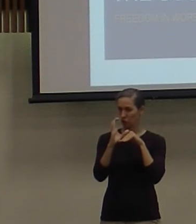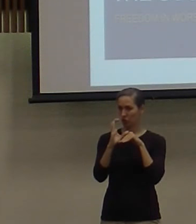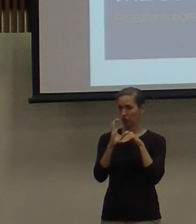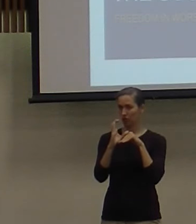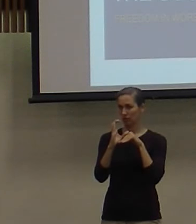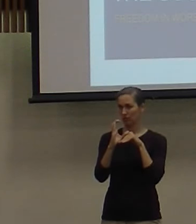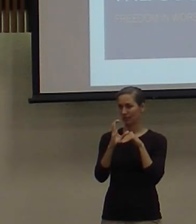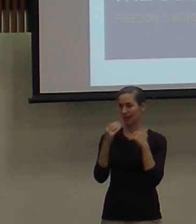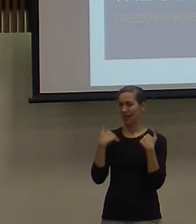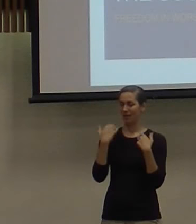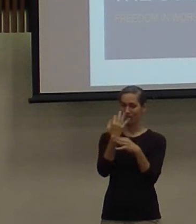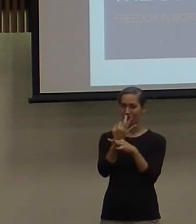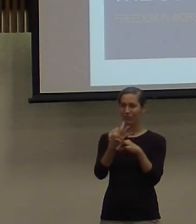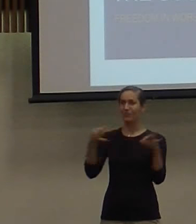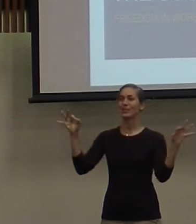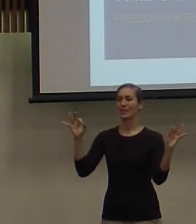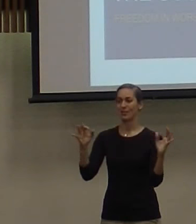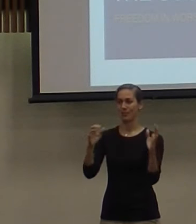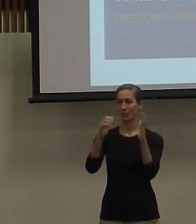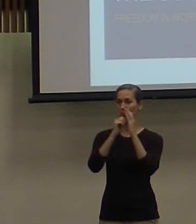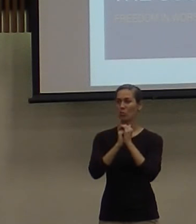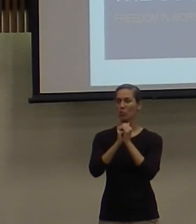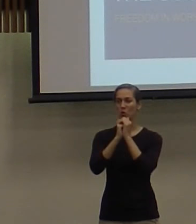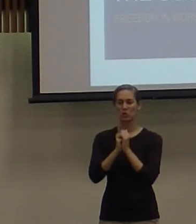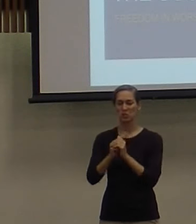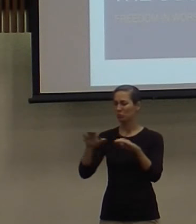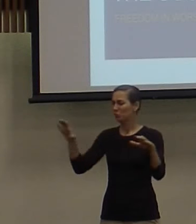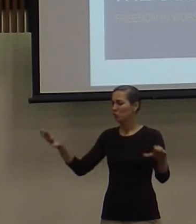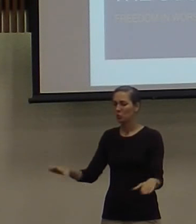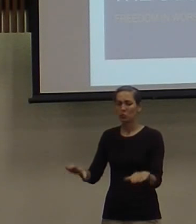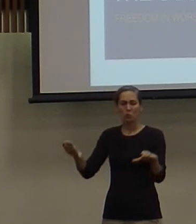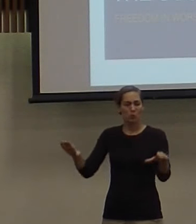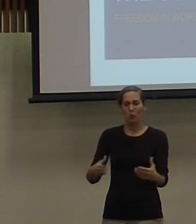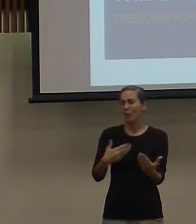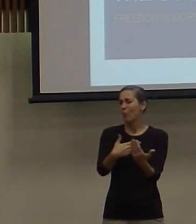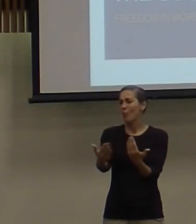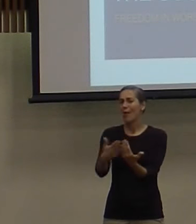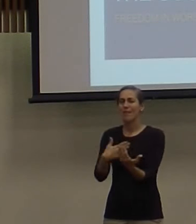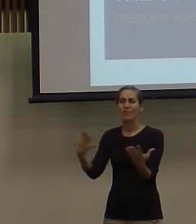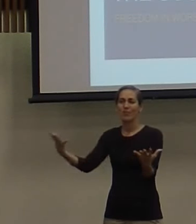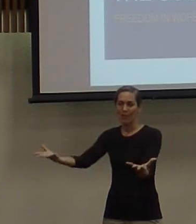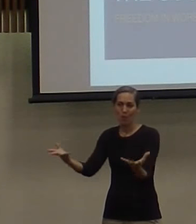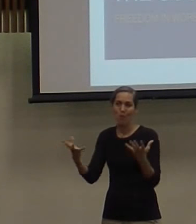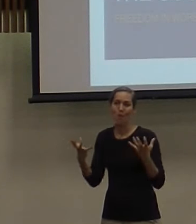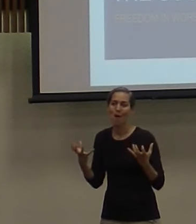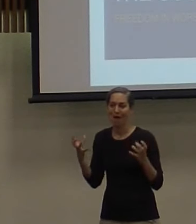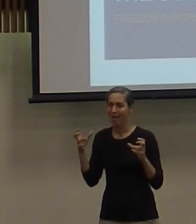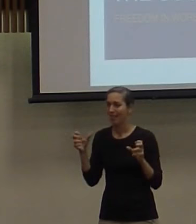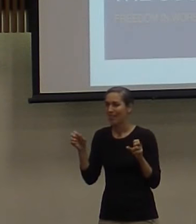in worship. They can do whatever that they would like to do. They have